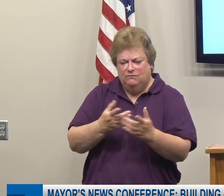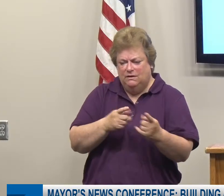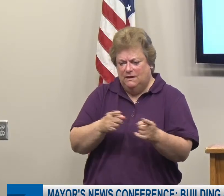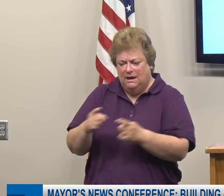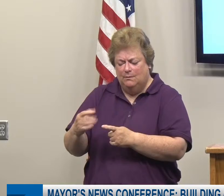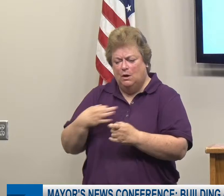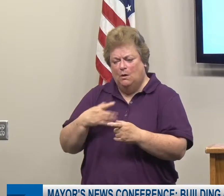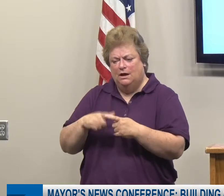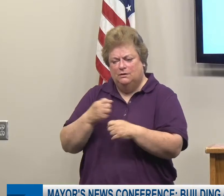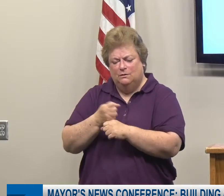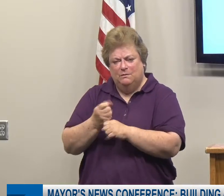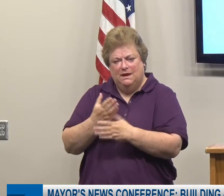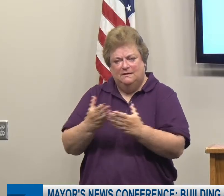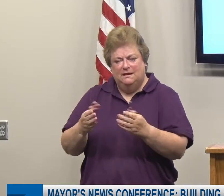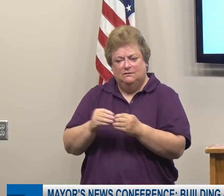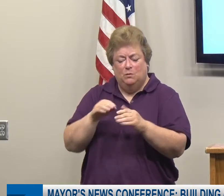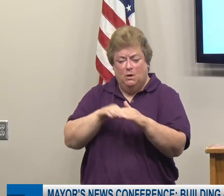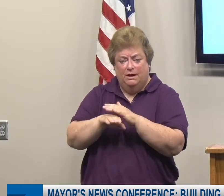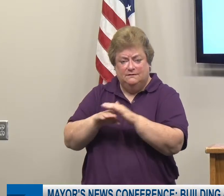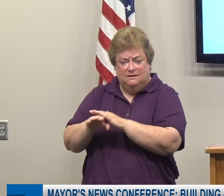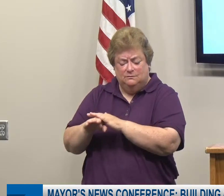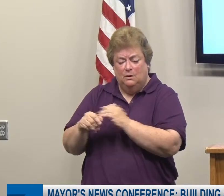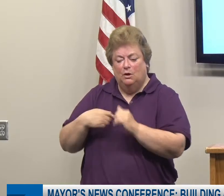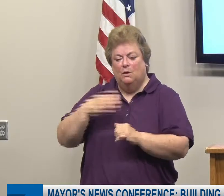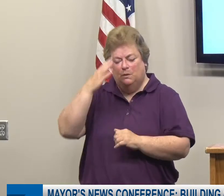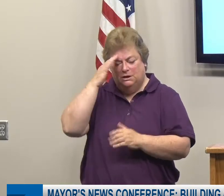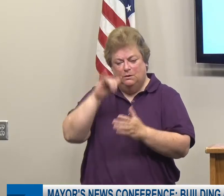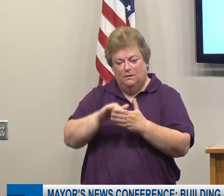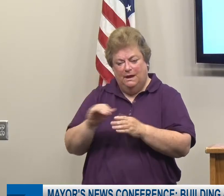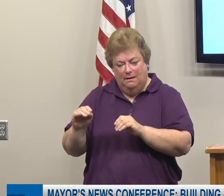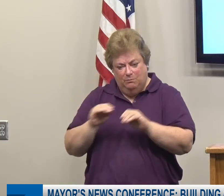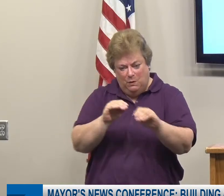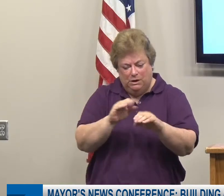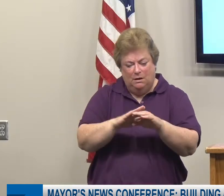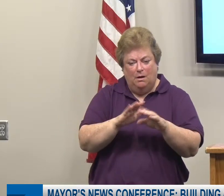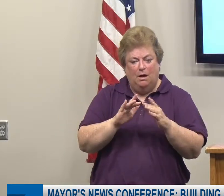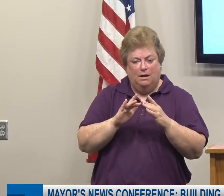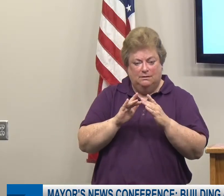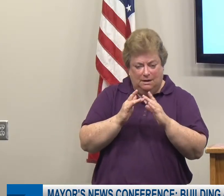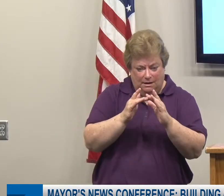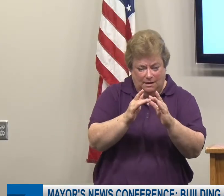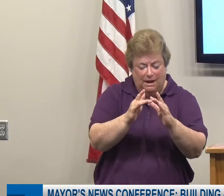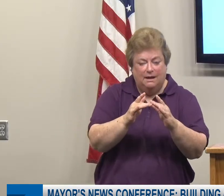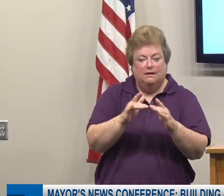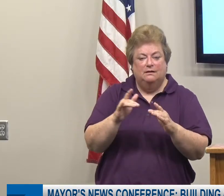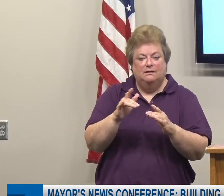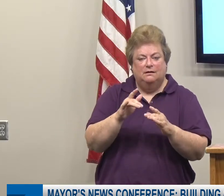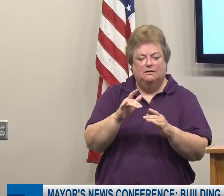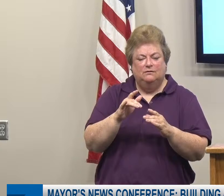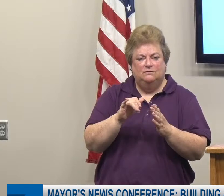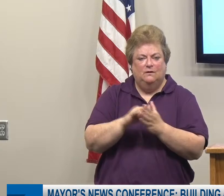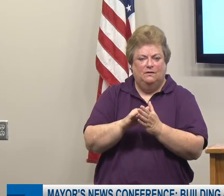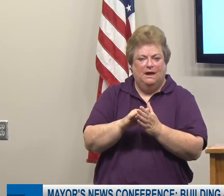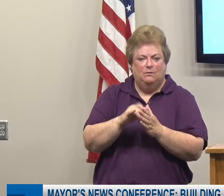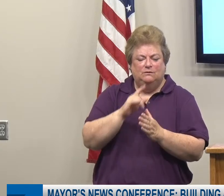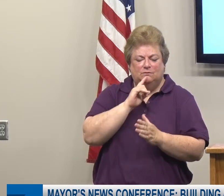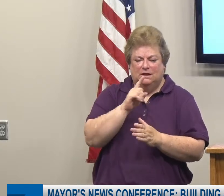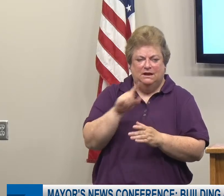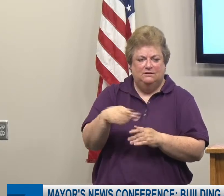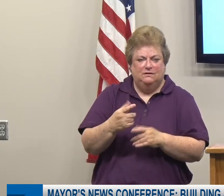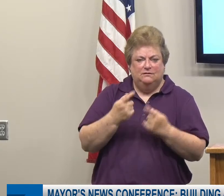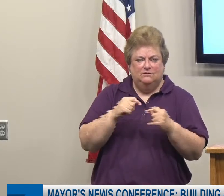more accessible in online formats, we knew that this was an important thing to evaluate. So really it was trying to